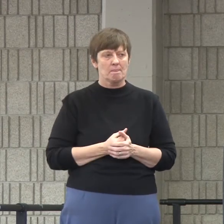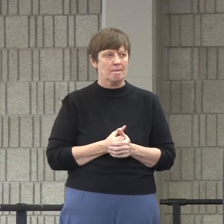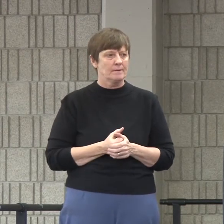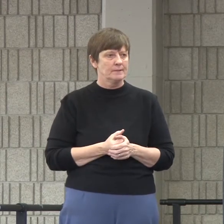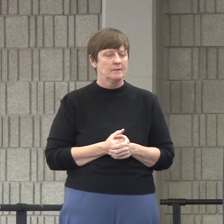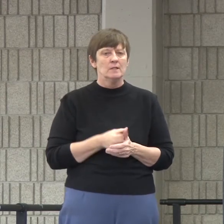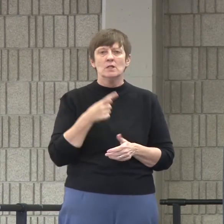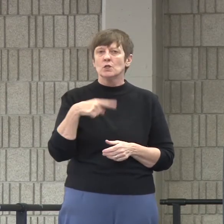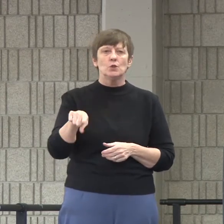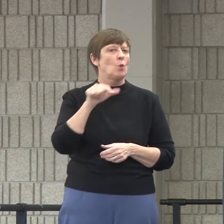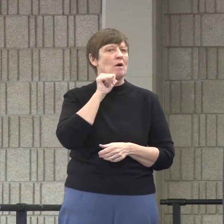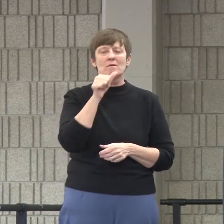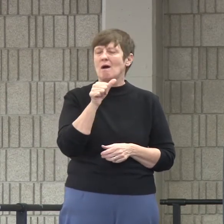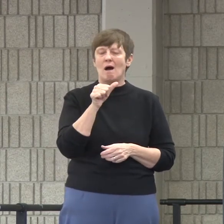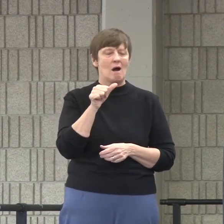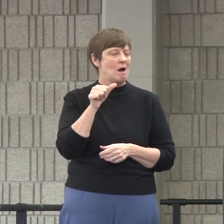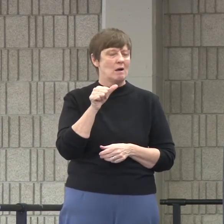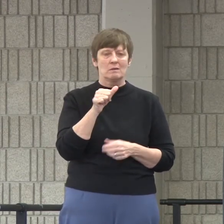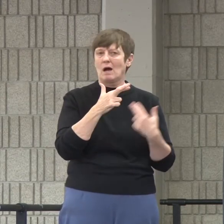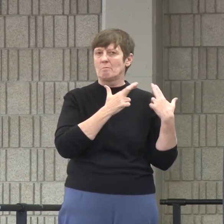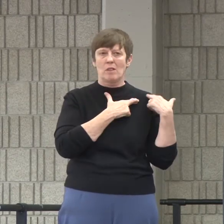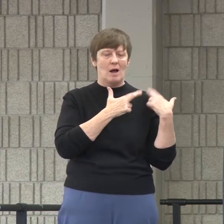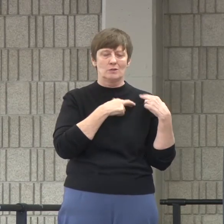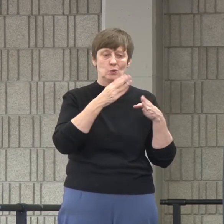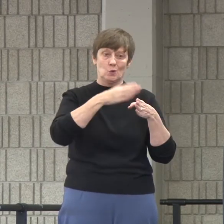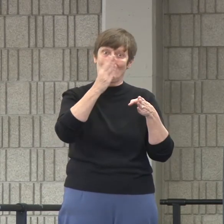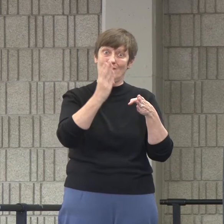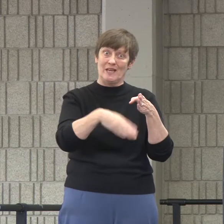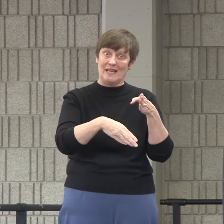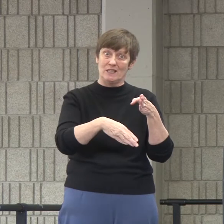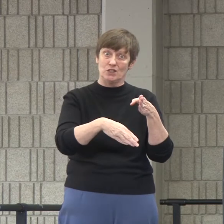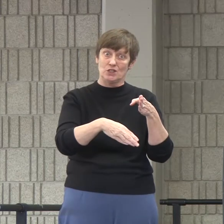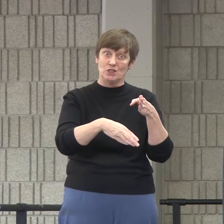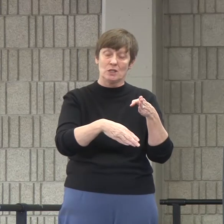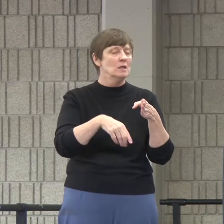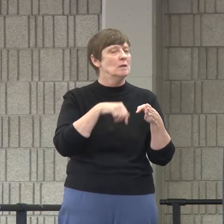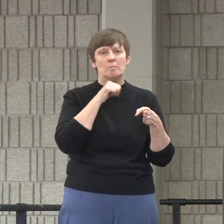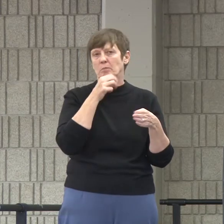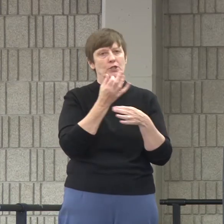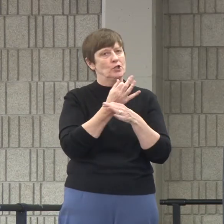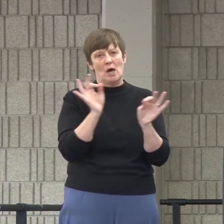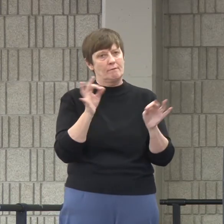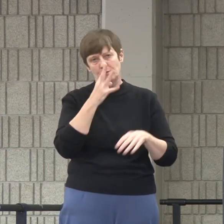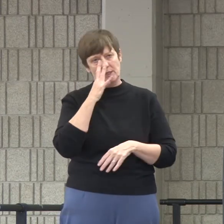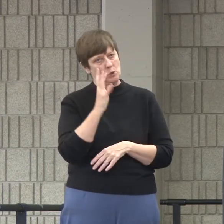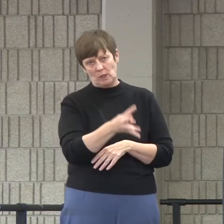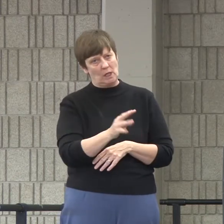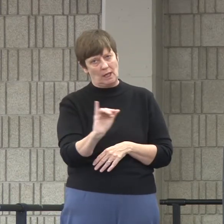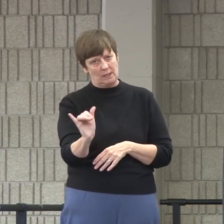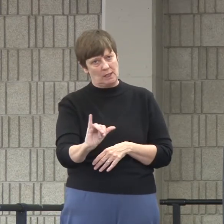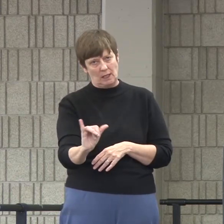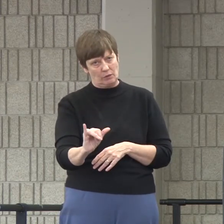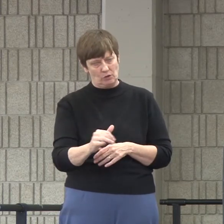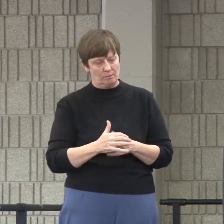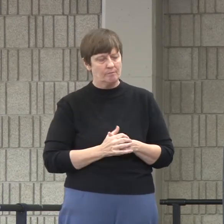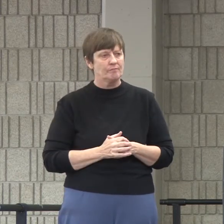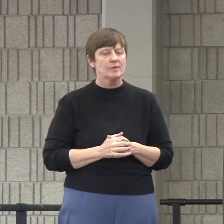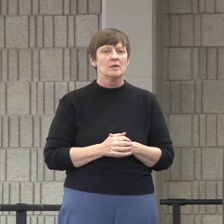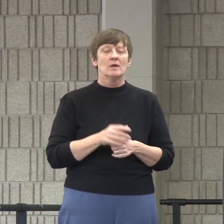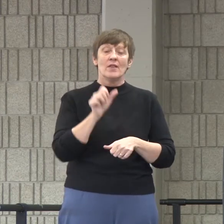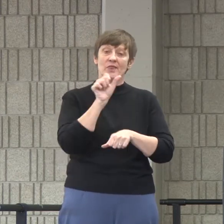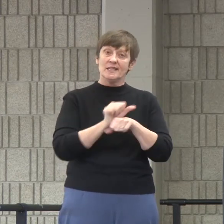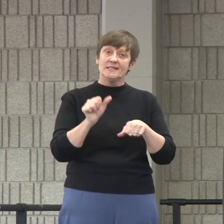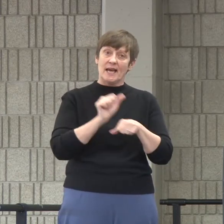You are not obliged to finish the task, neither are you free to neglect it. The task